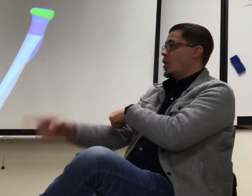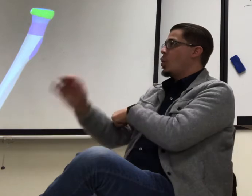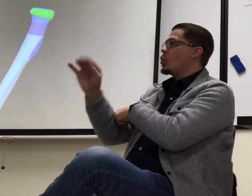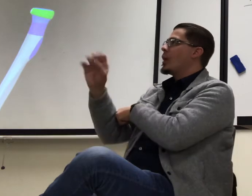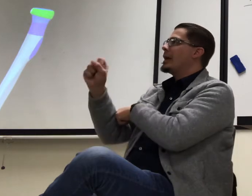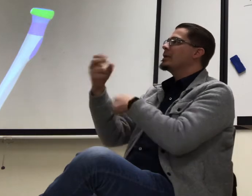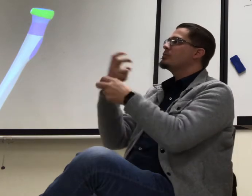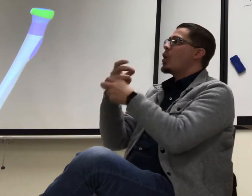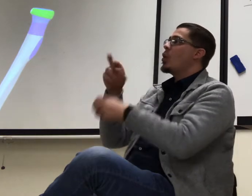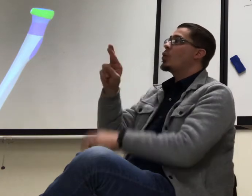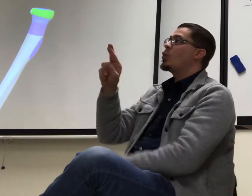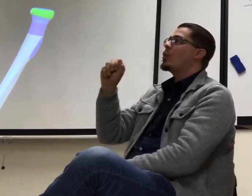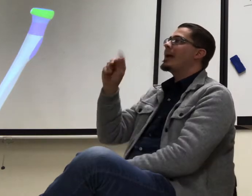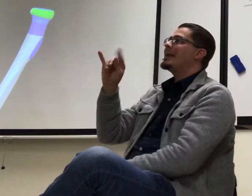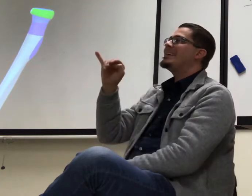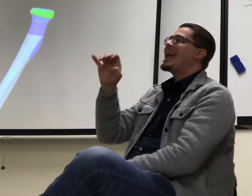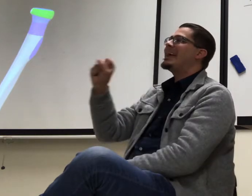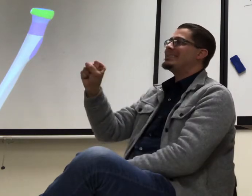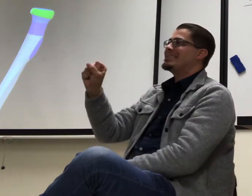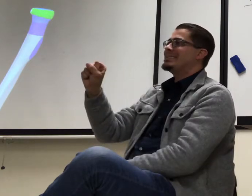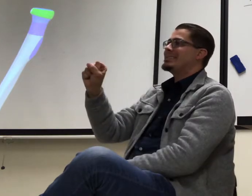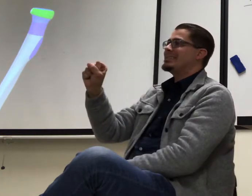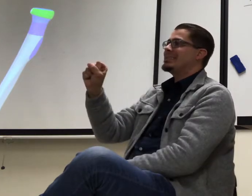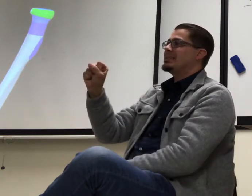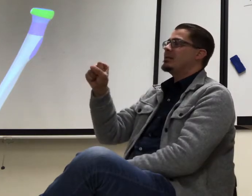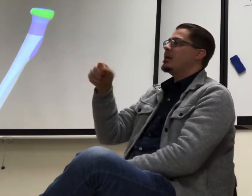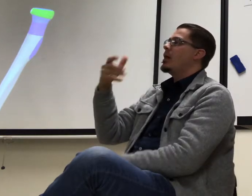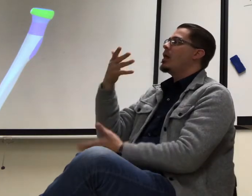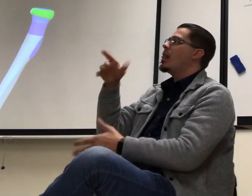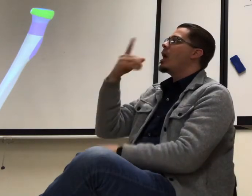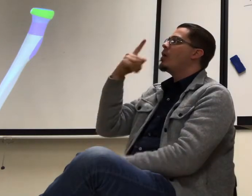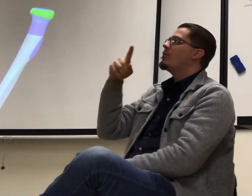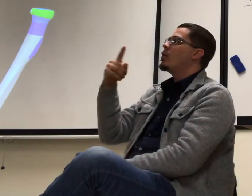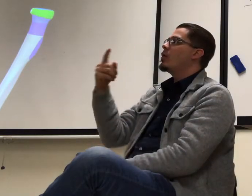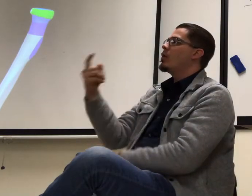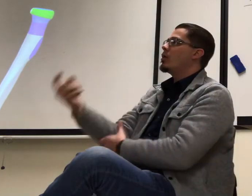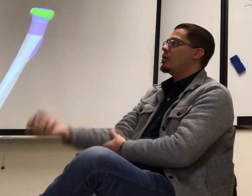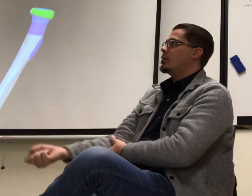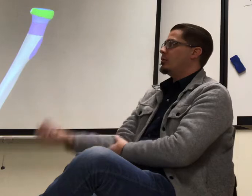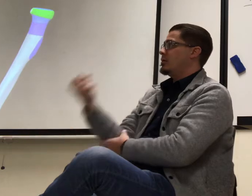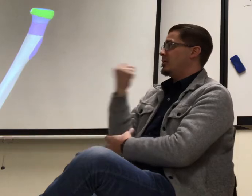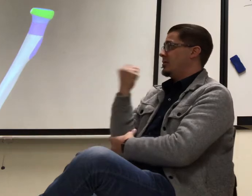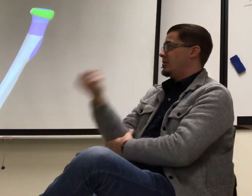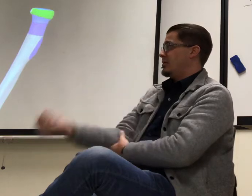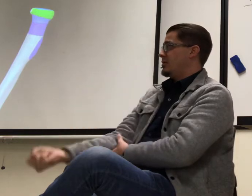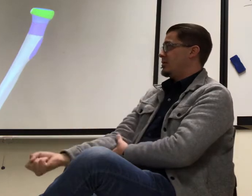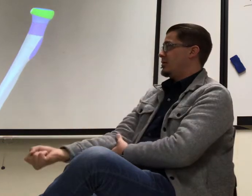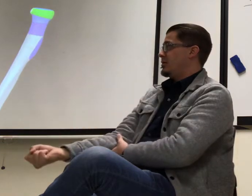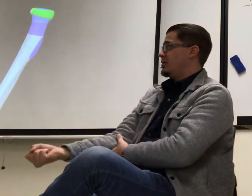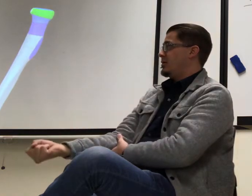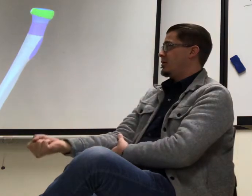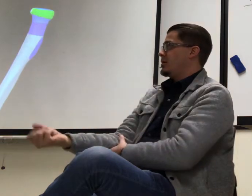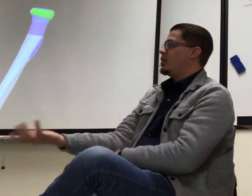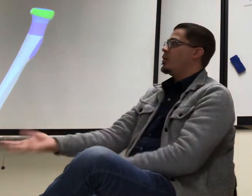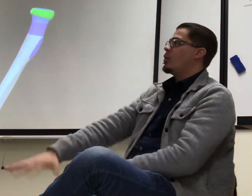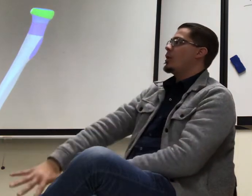head of the radius. It radiates to allow for pronation supination.